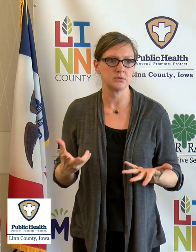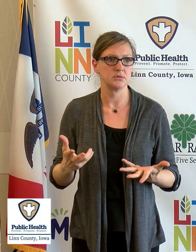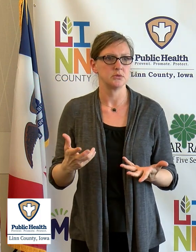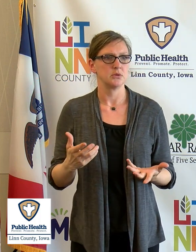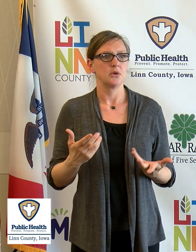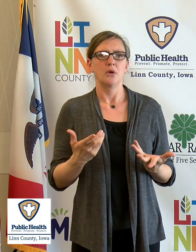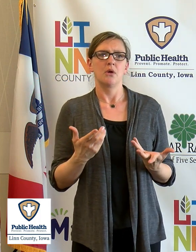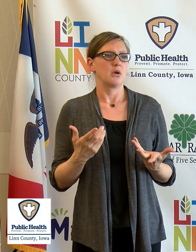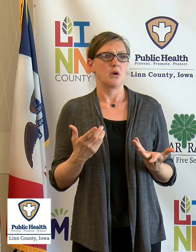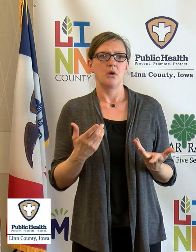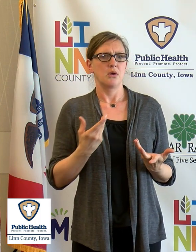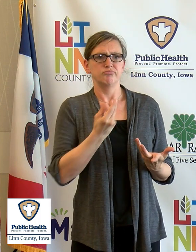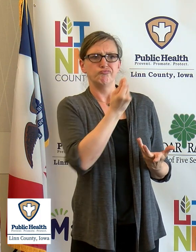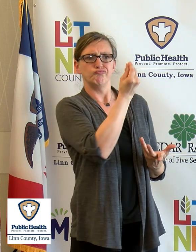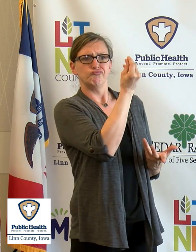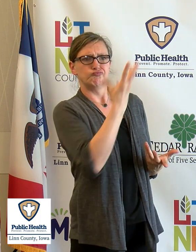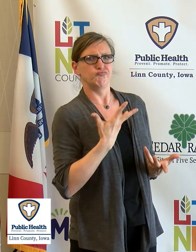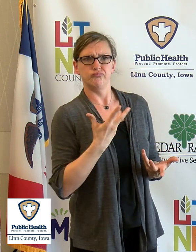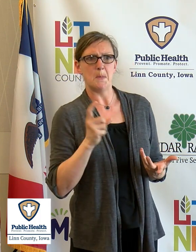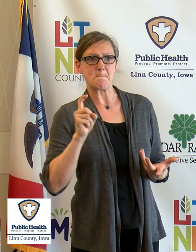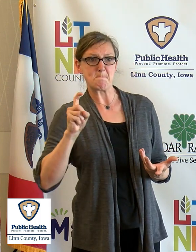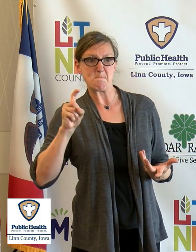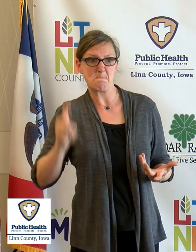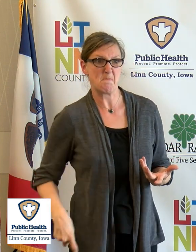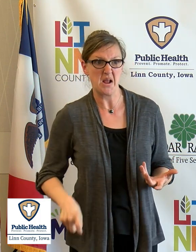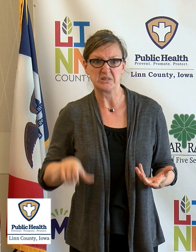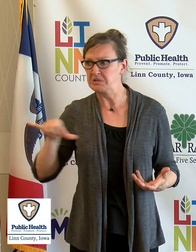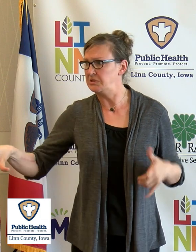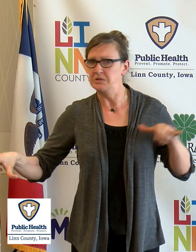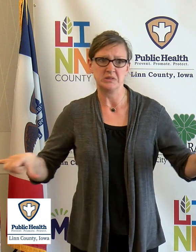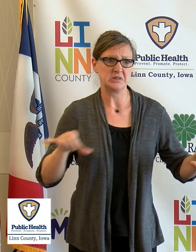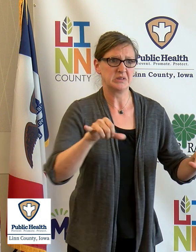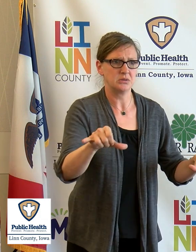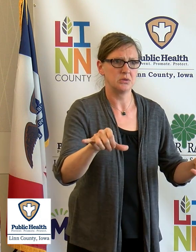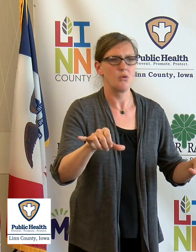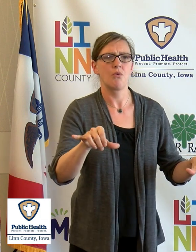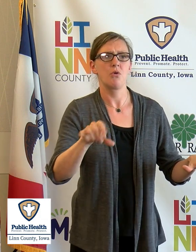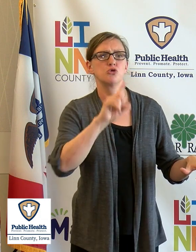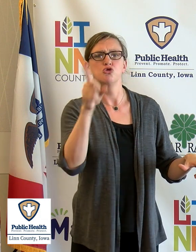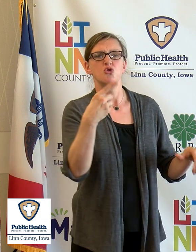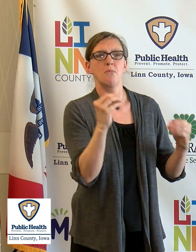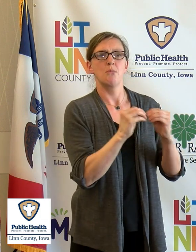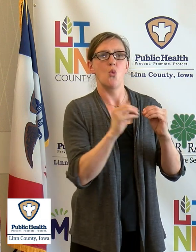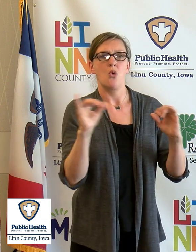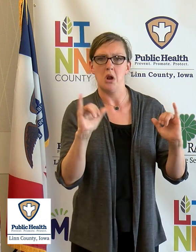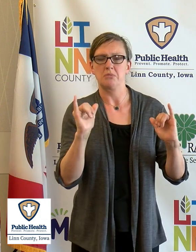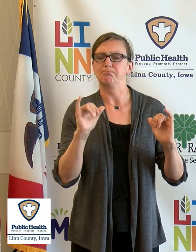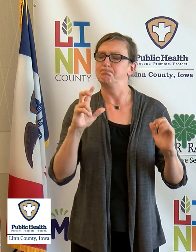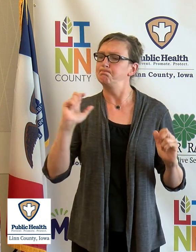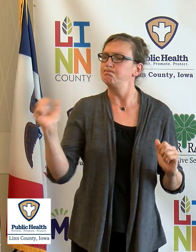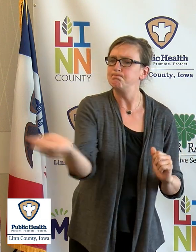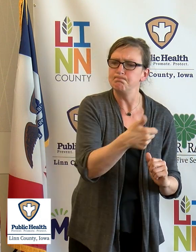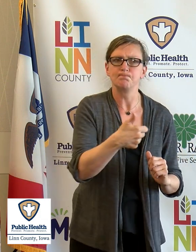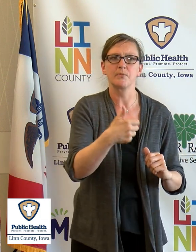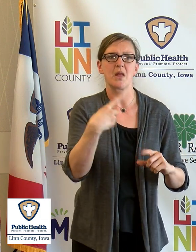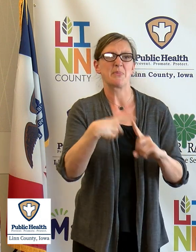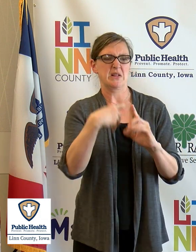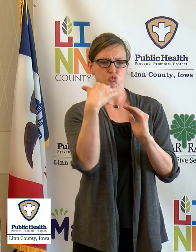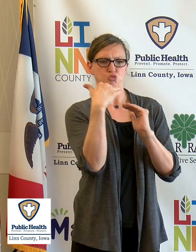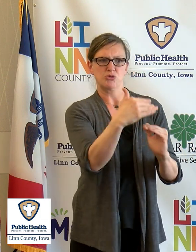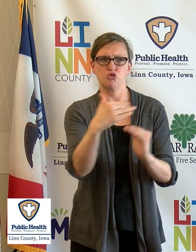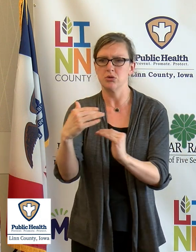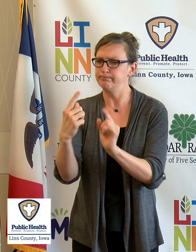instead chose to reemphasize the need for individuals to practice social distancing. And we've said all